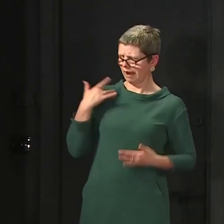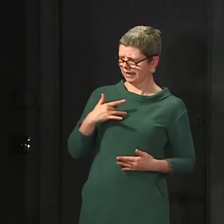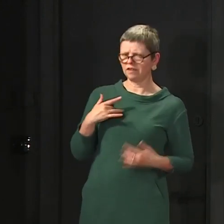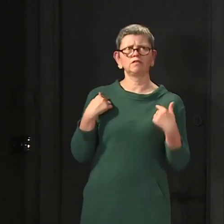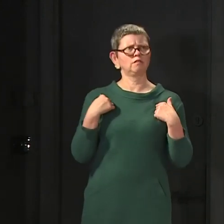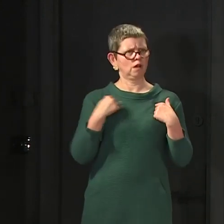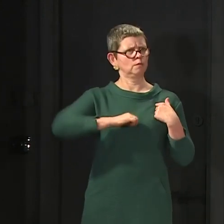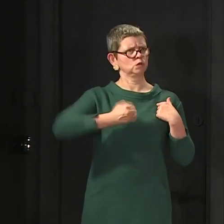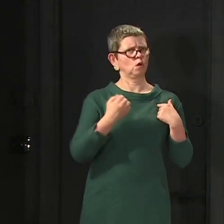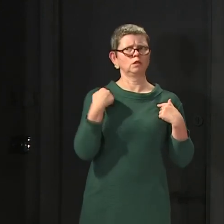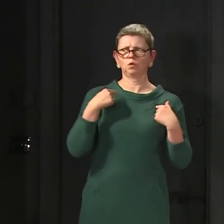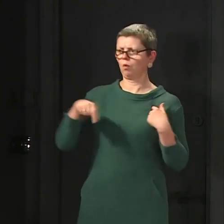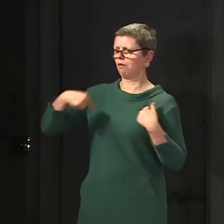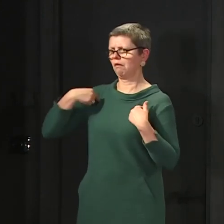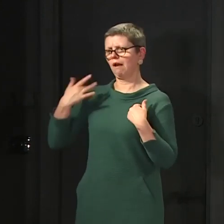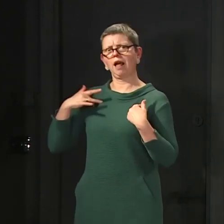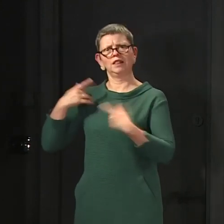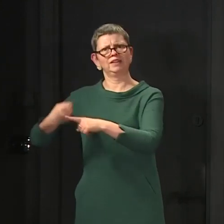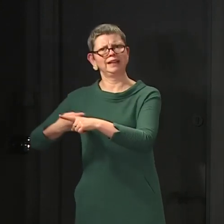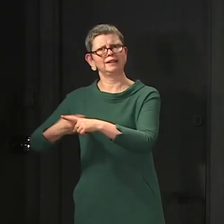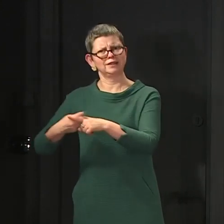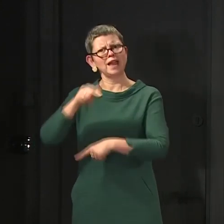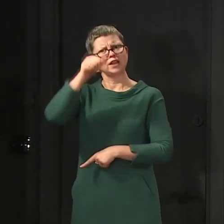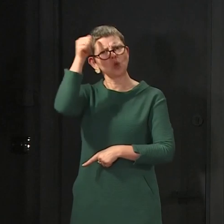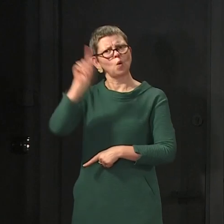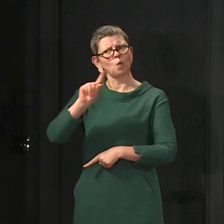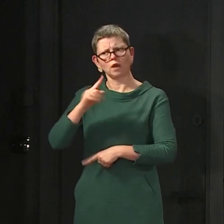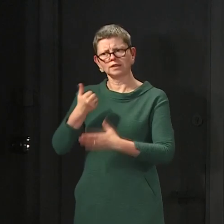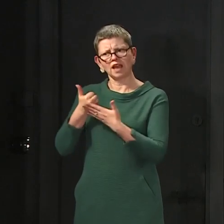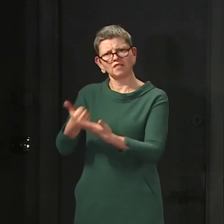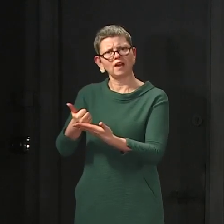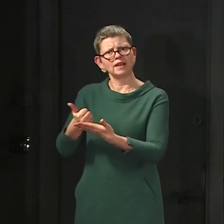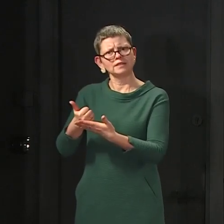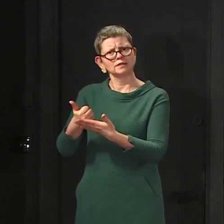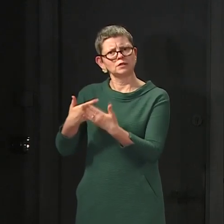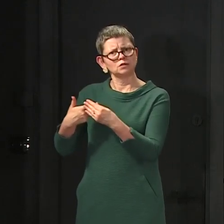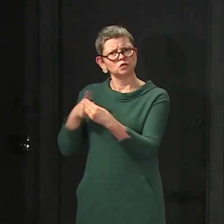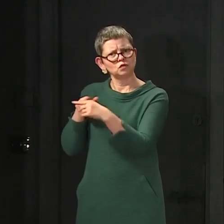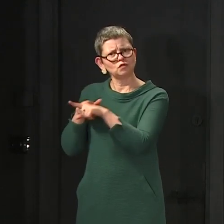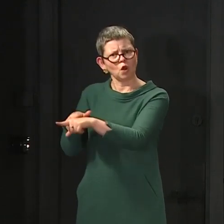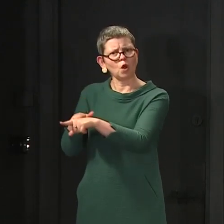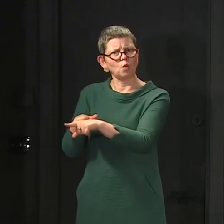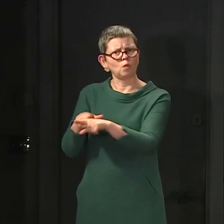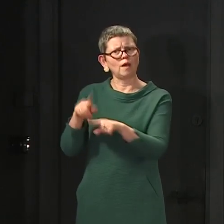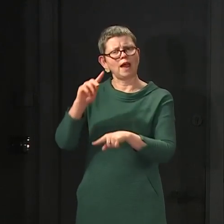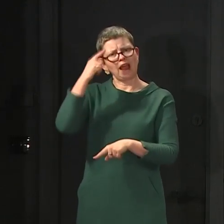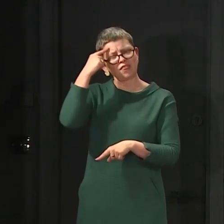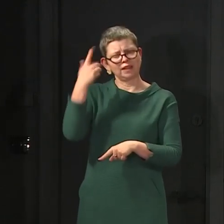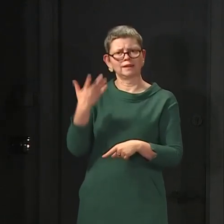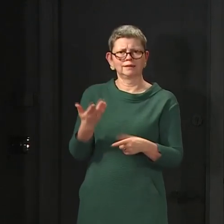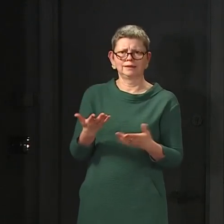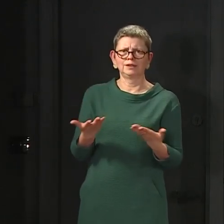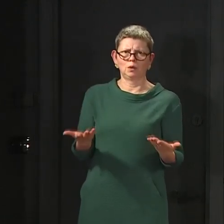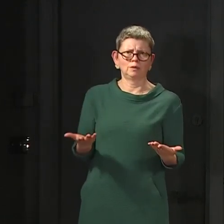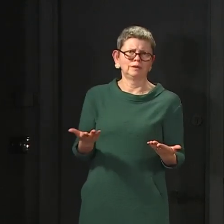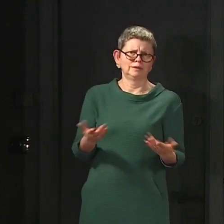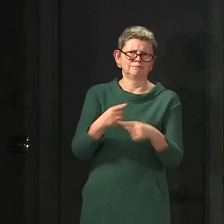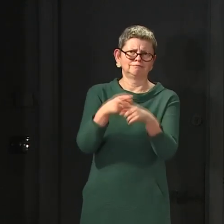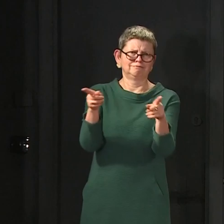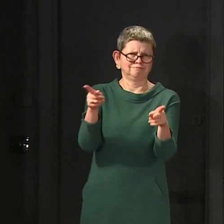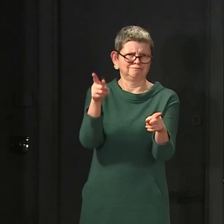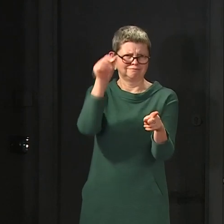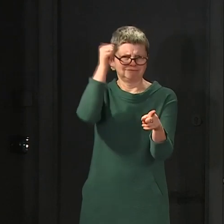advice they should be following. The public are far more intelligent than perhaps sometimes politicians give you